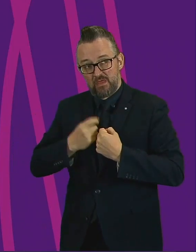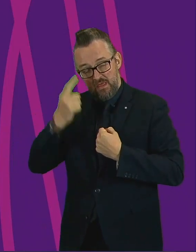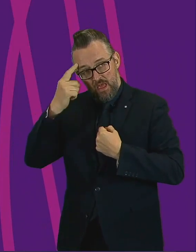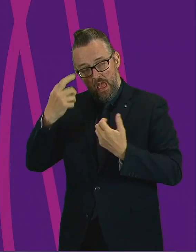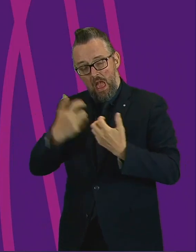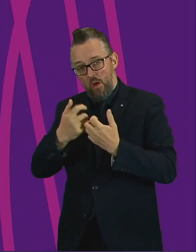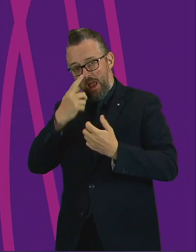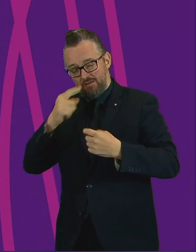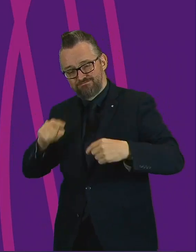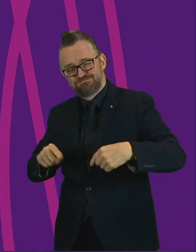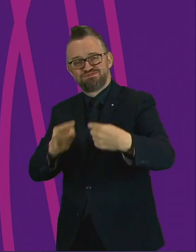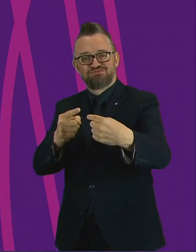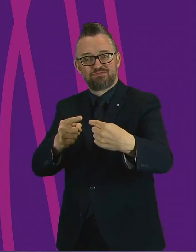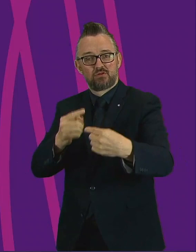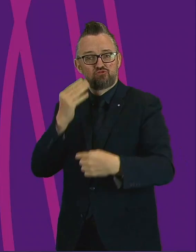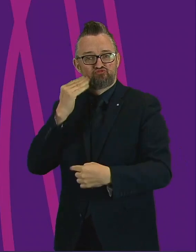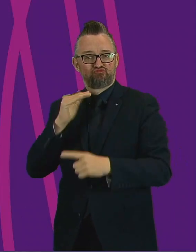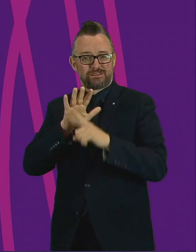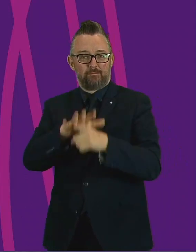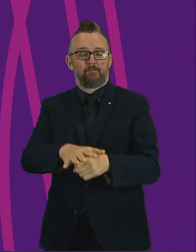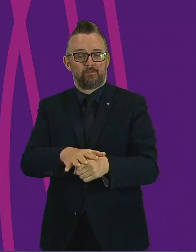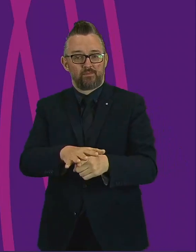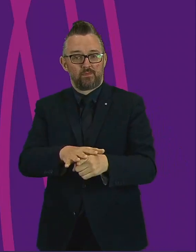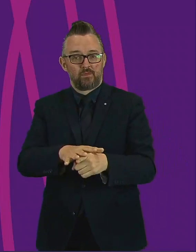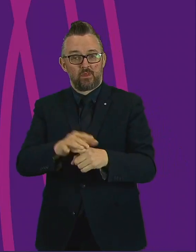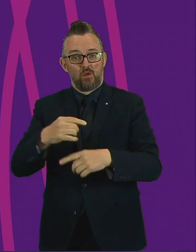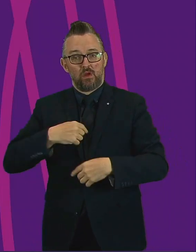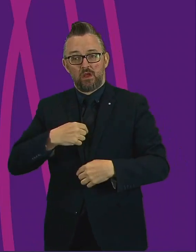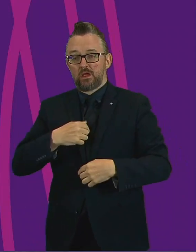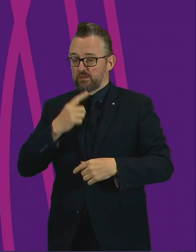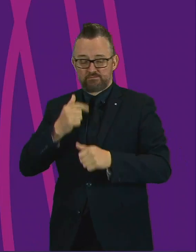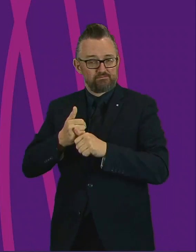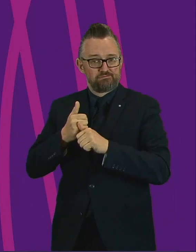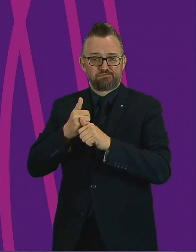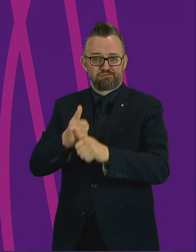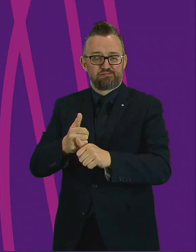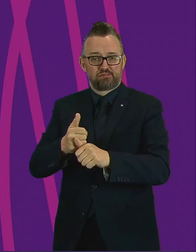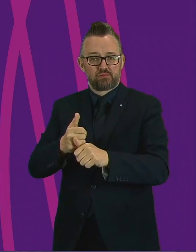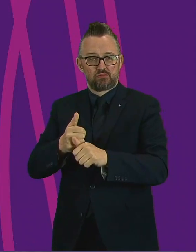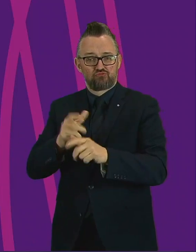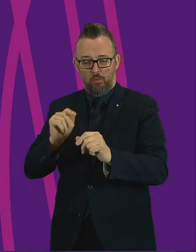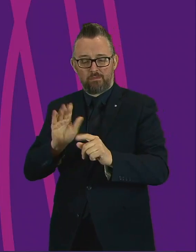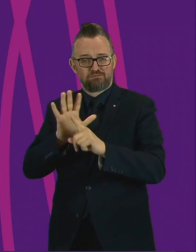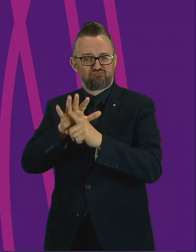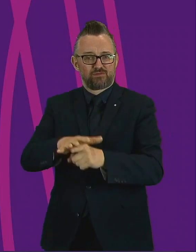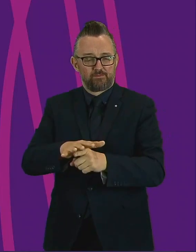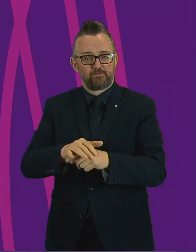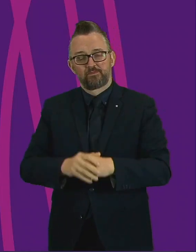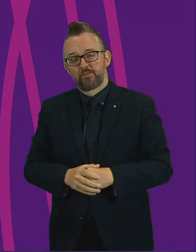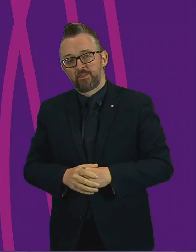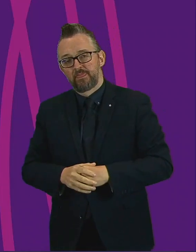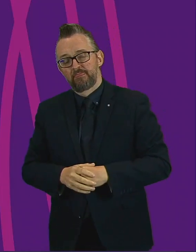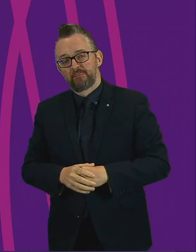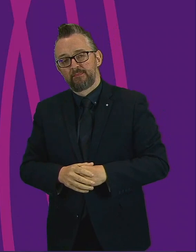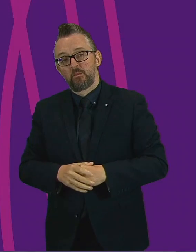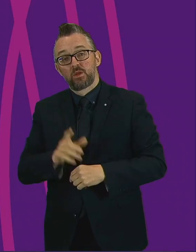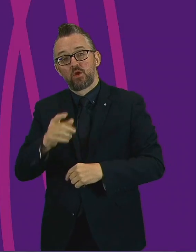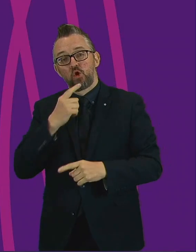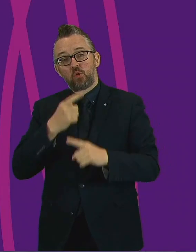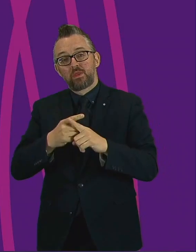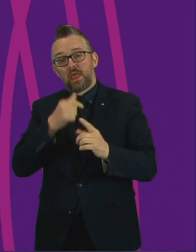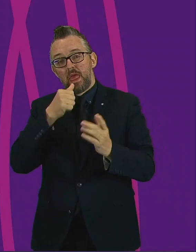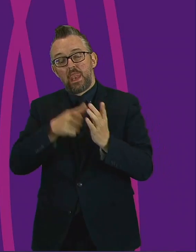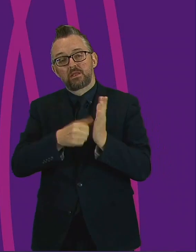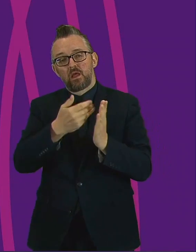combat racism, and I certainly rededicate myself to that as First Minister. On the issue of the letter